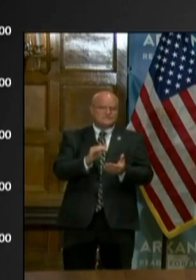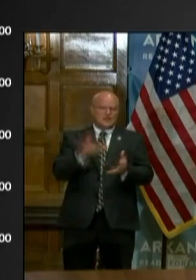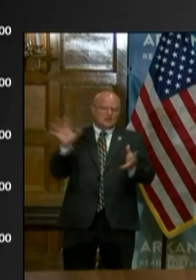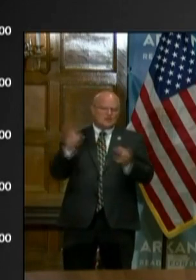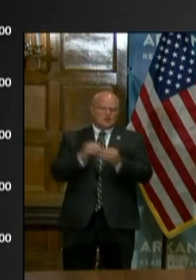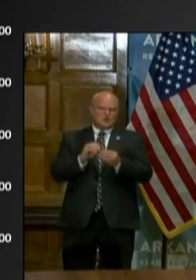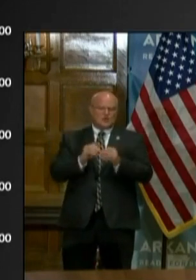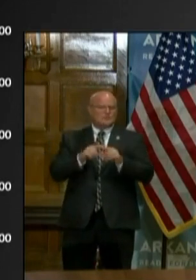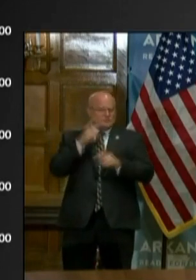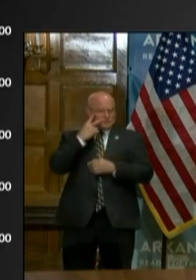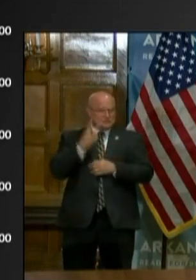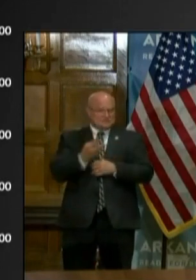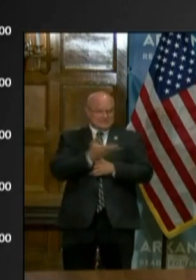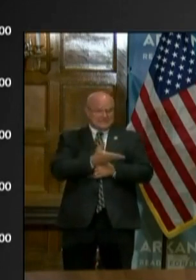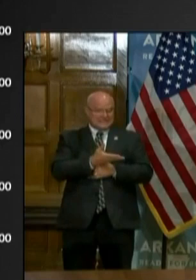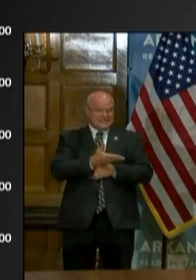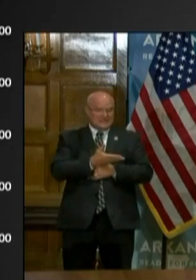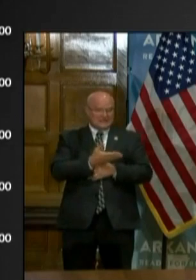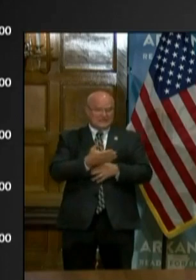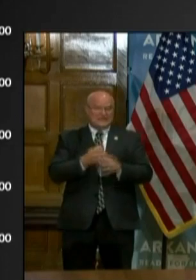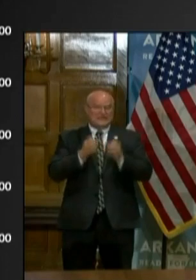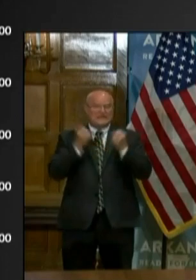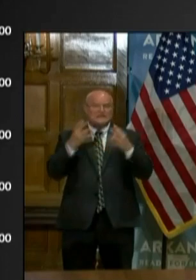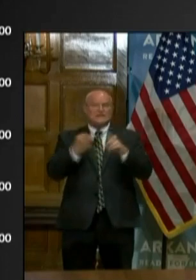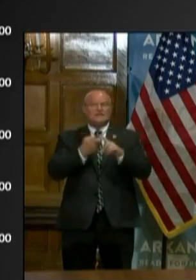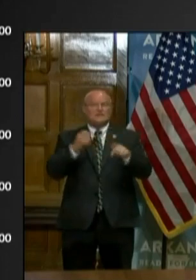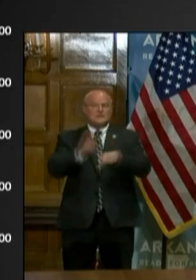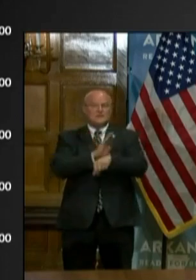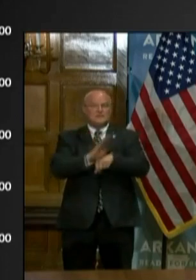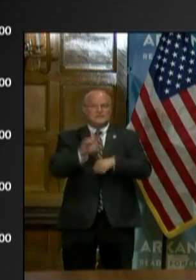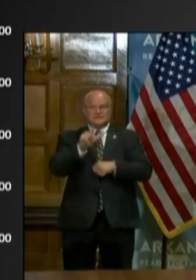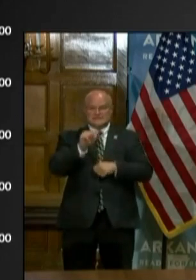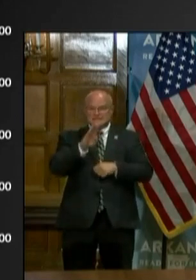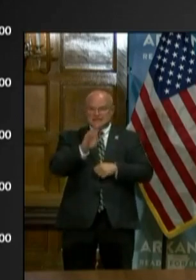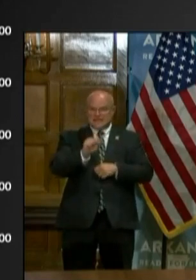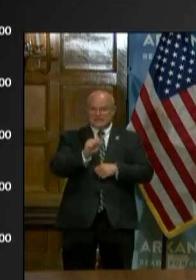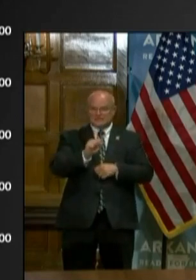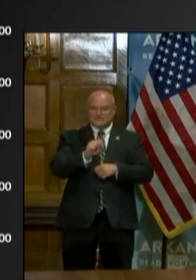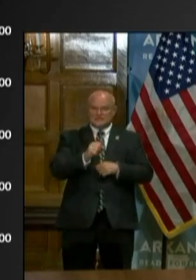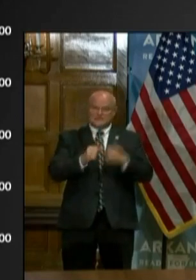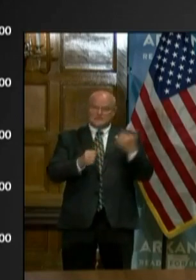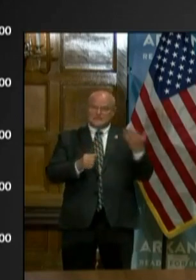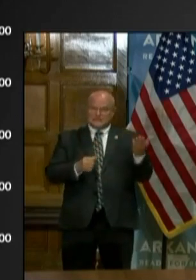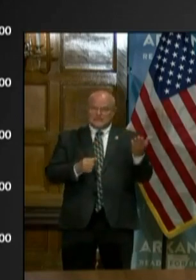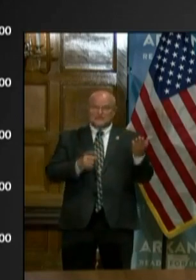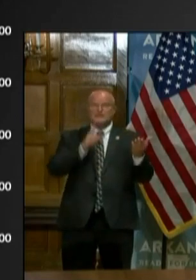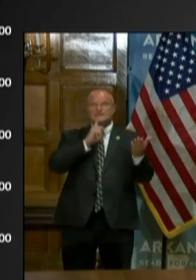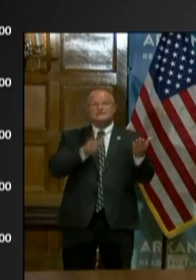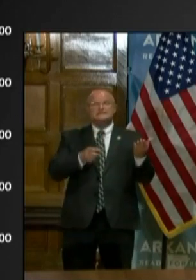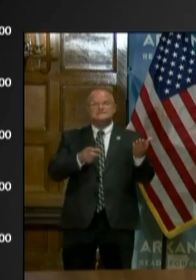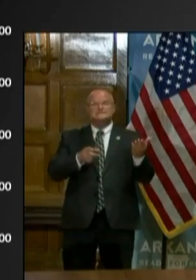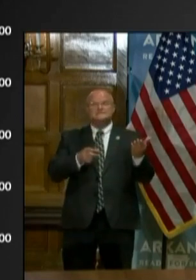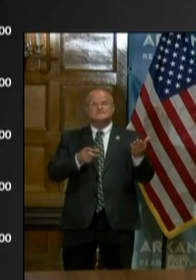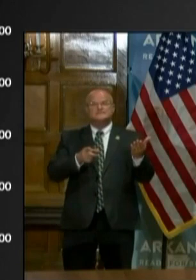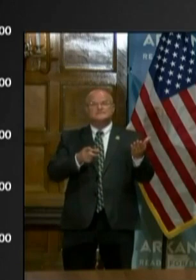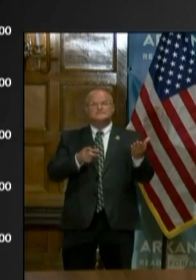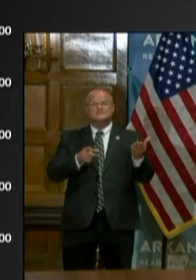total number, but you can see the amount from the commercial labs. But here it is